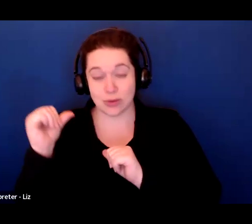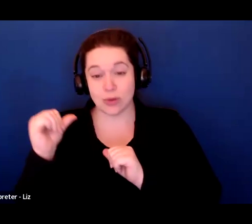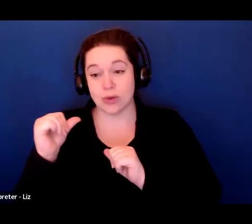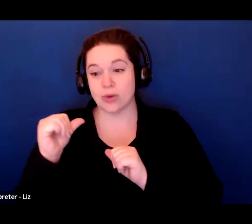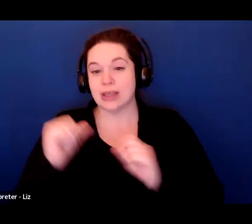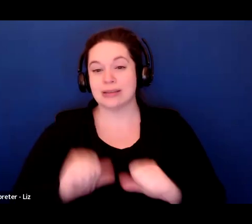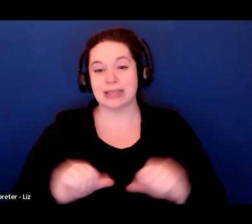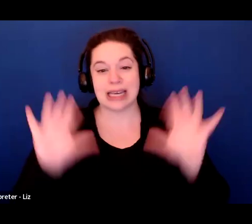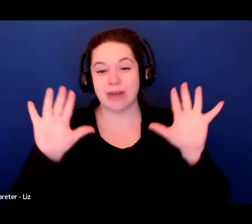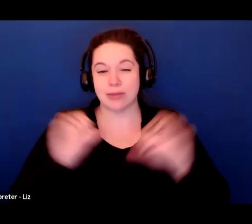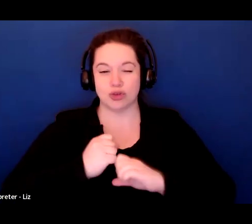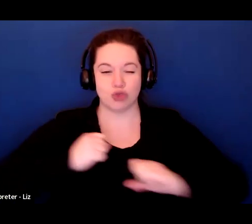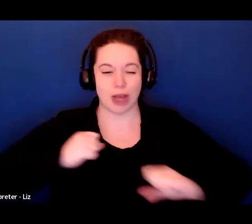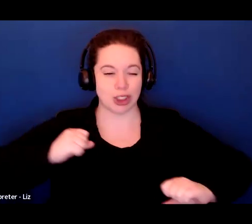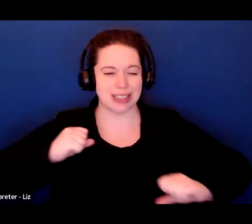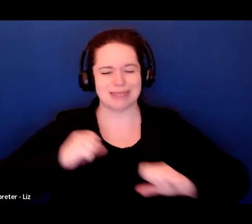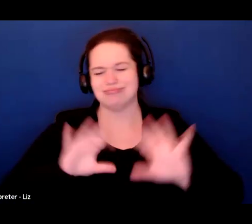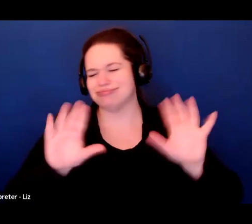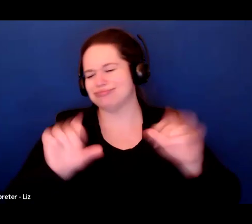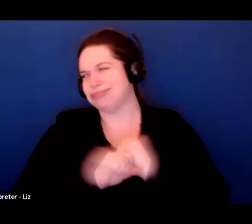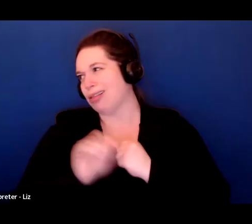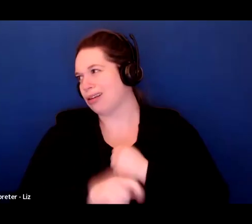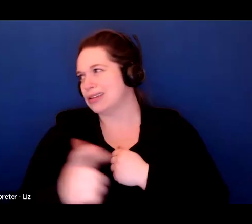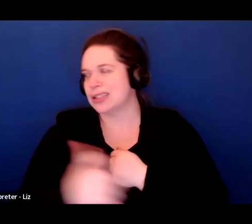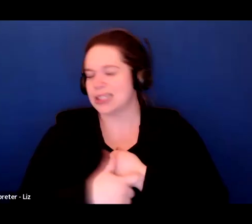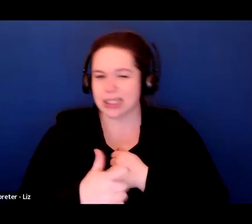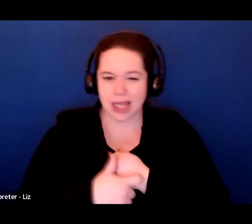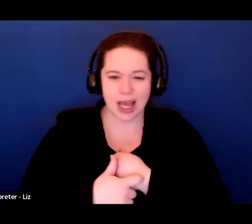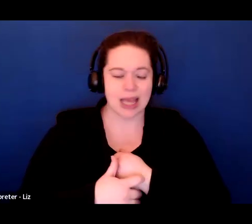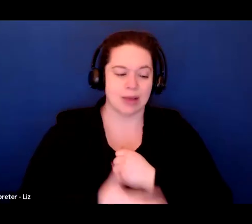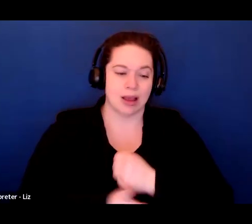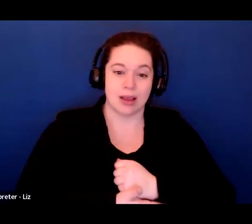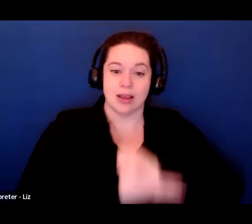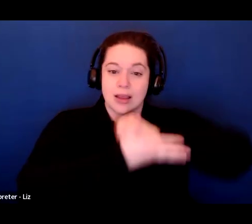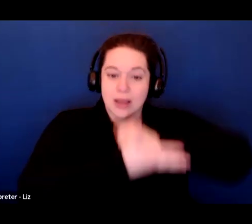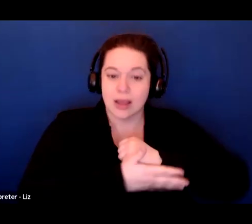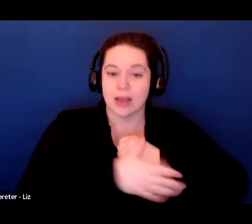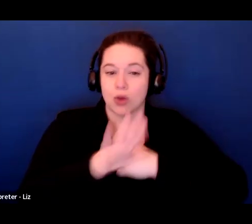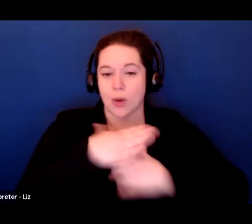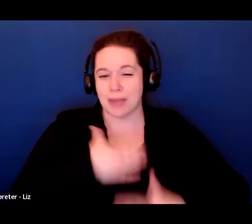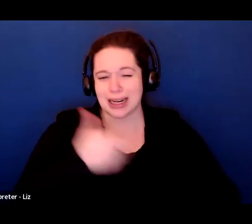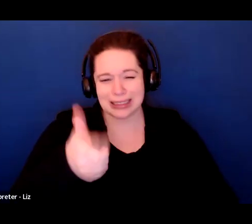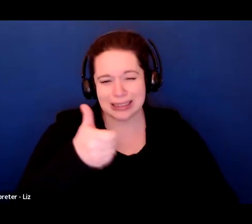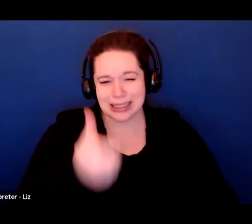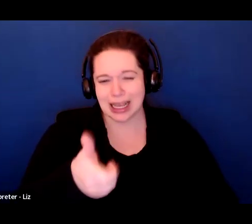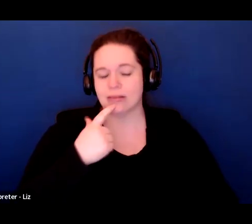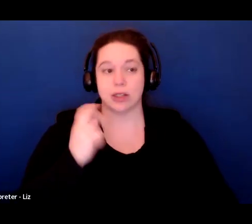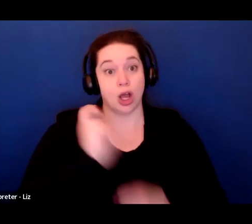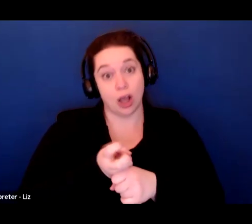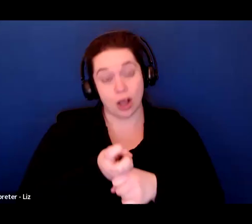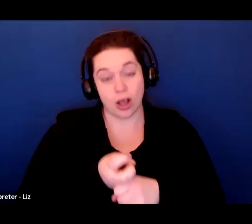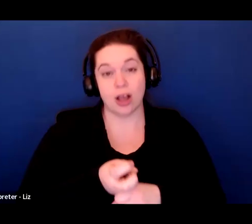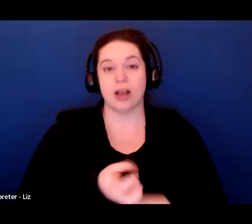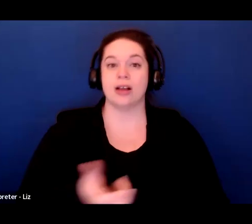up their stretches. It's so time consuming. It's hard to lift your own body part. If you have to do it yourself and you